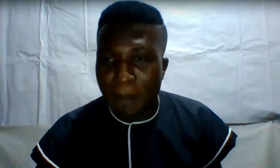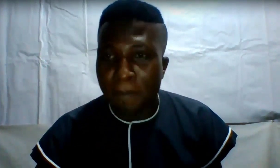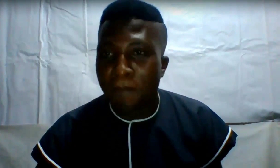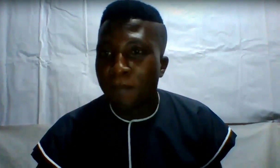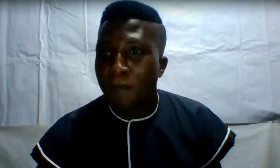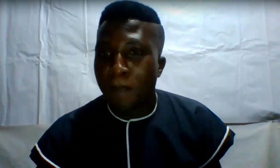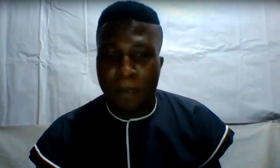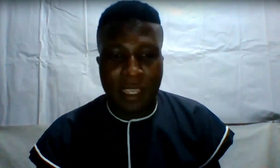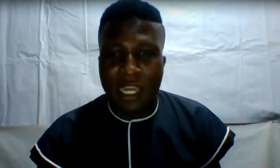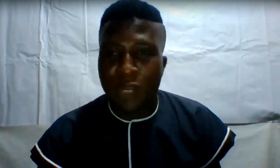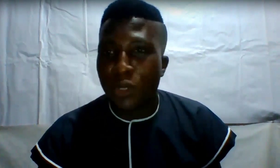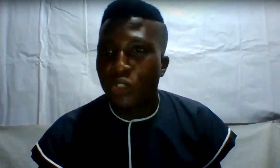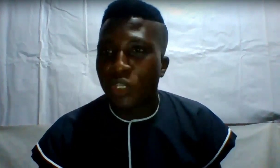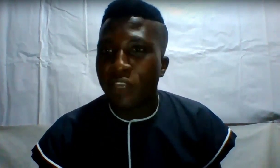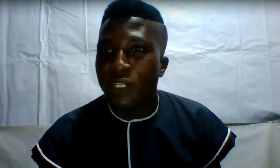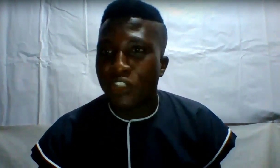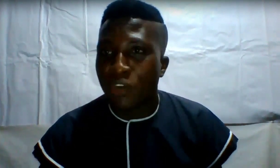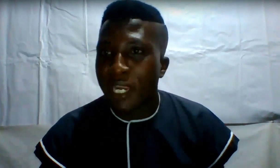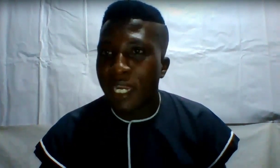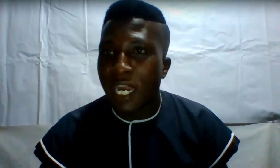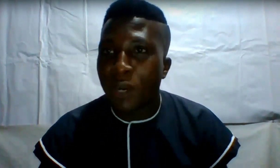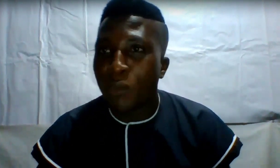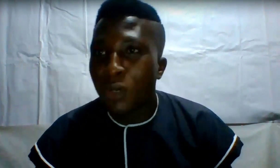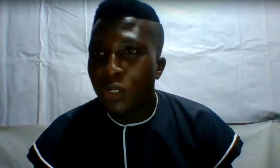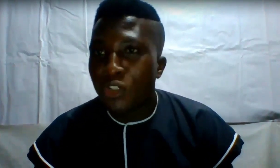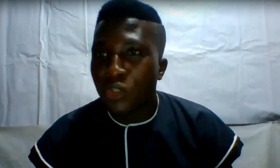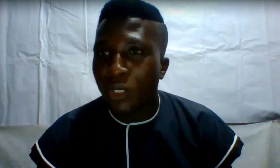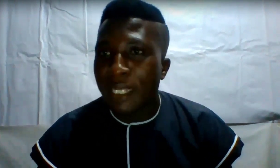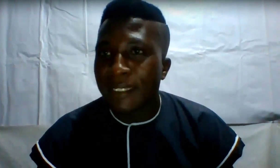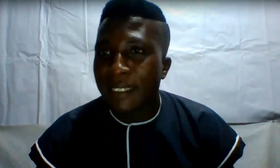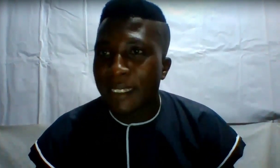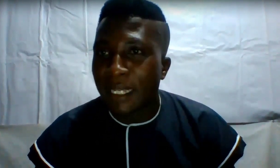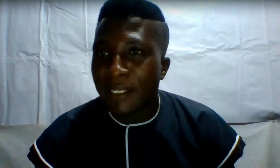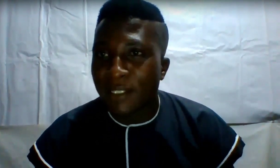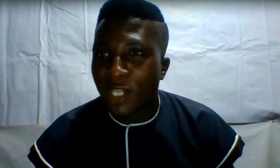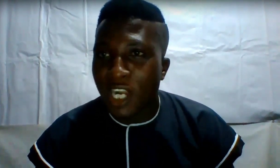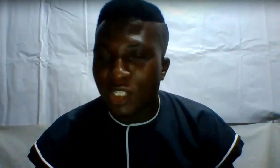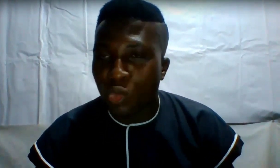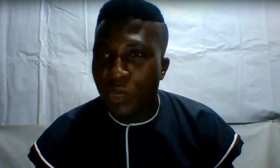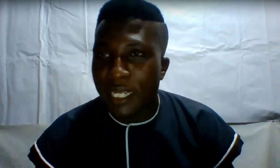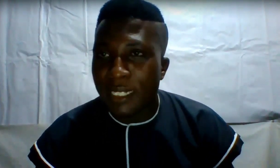anyone to give it a try now. So let's see, let's start with Omolayo.